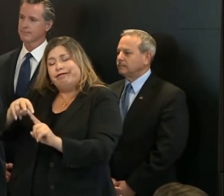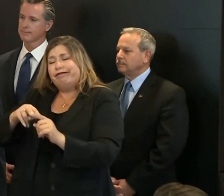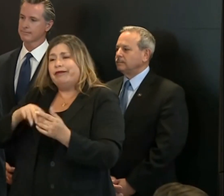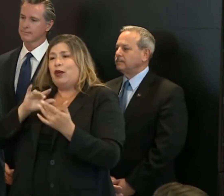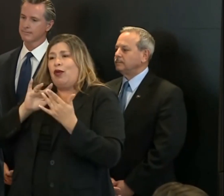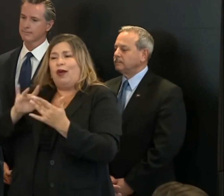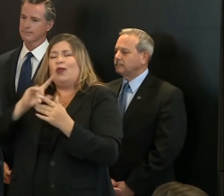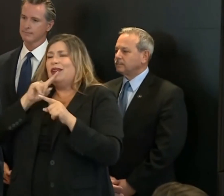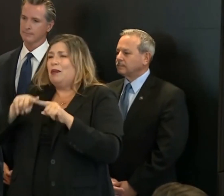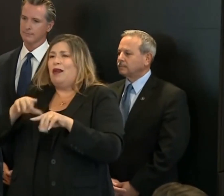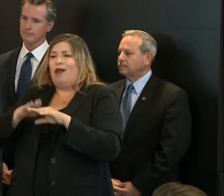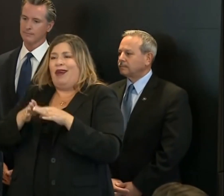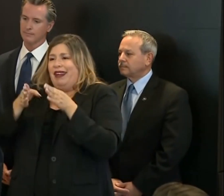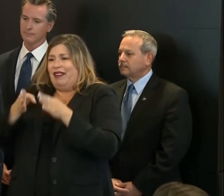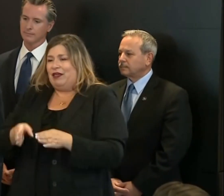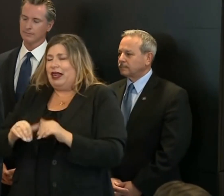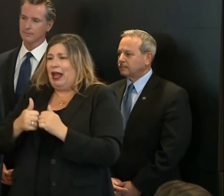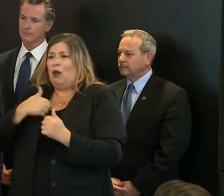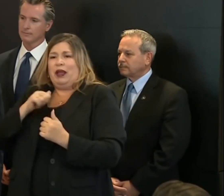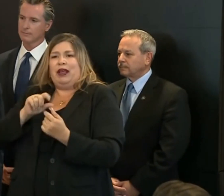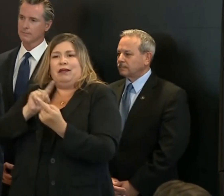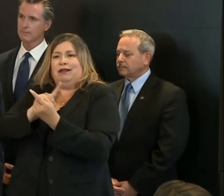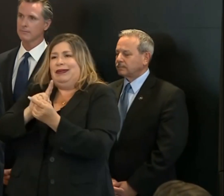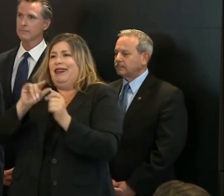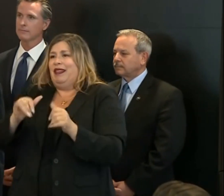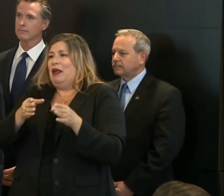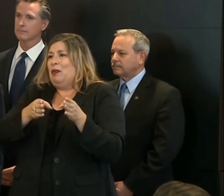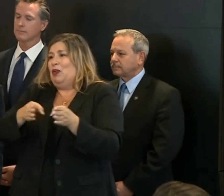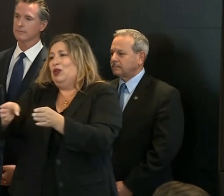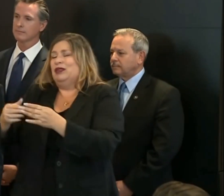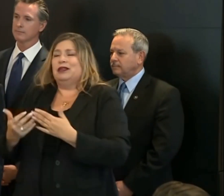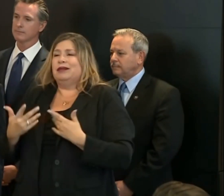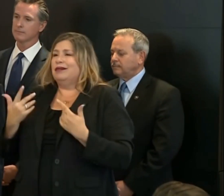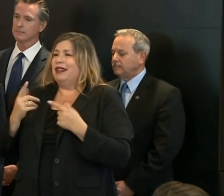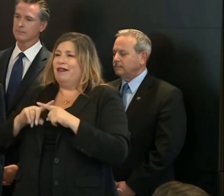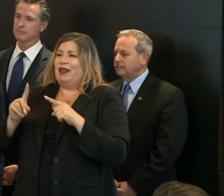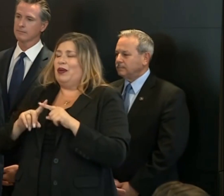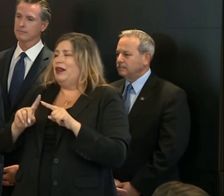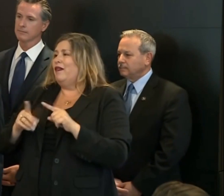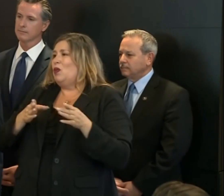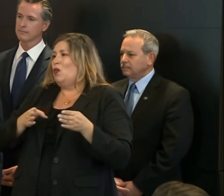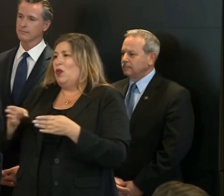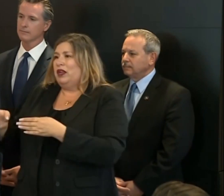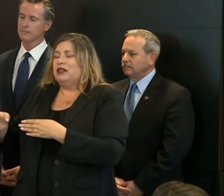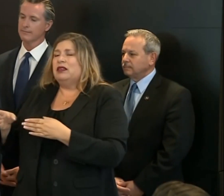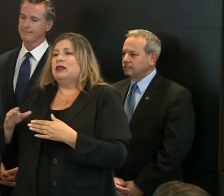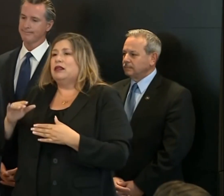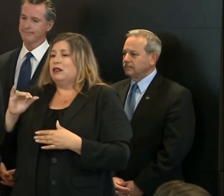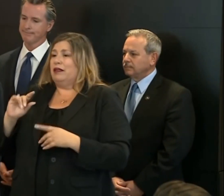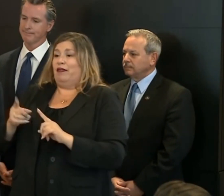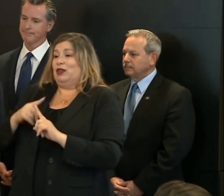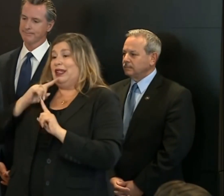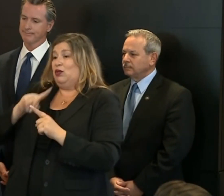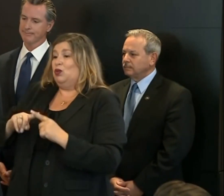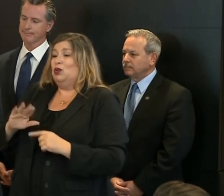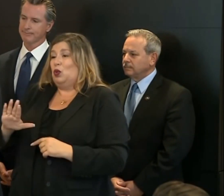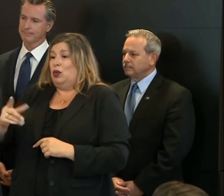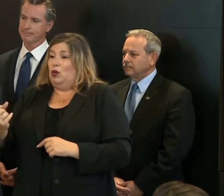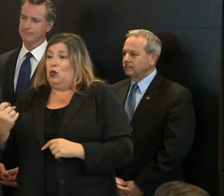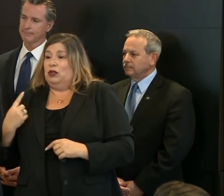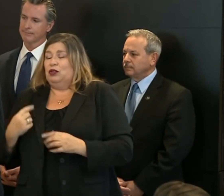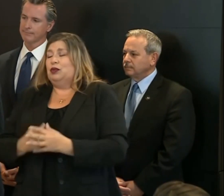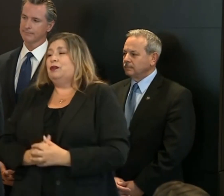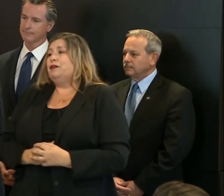the individual and how we can best reach them. So that can vary in different methods. So that's the first answer to your